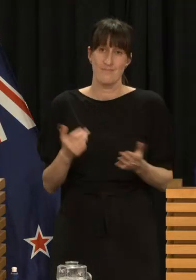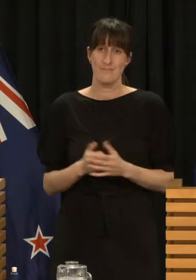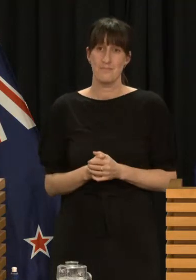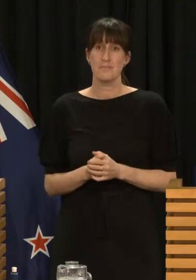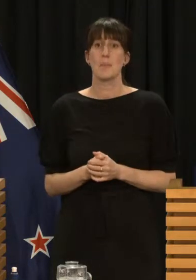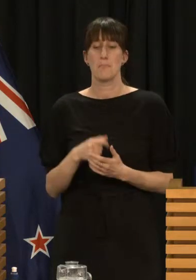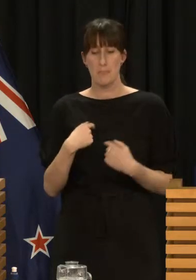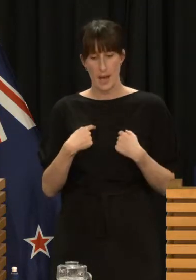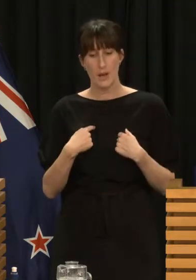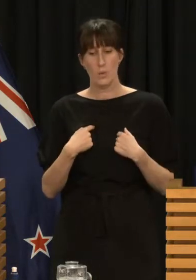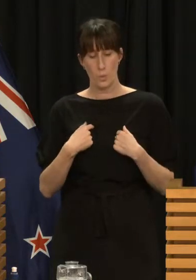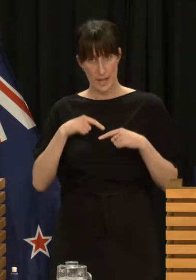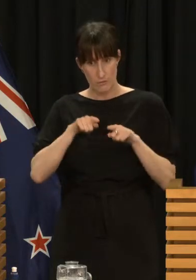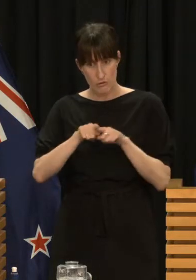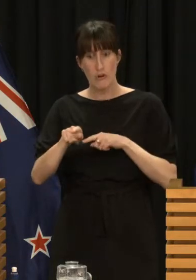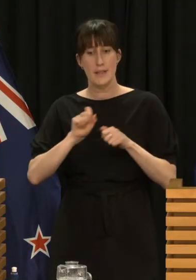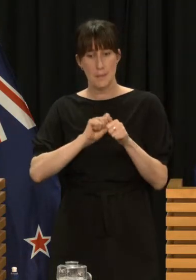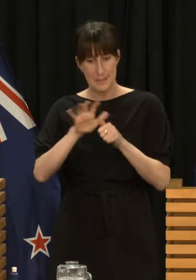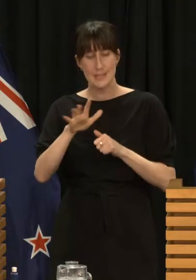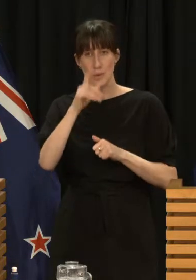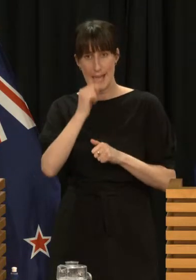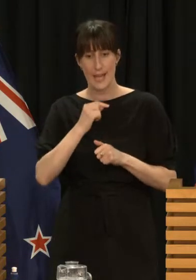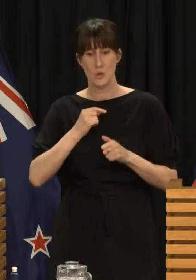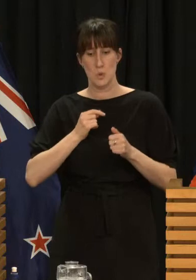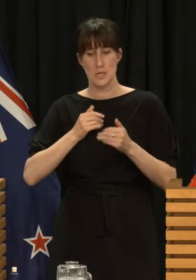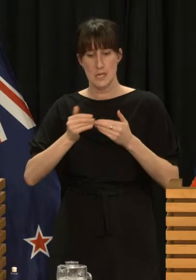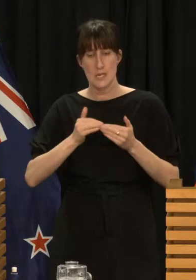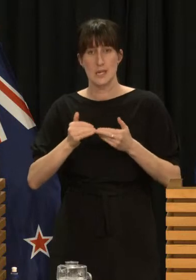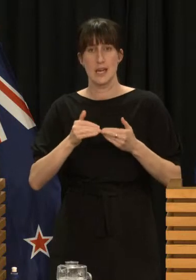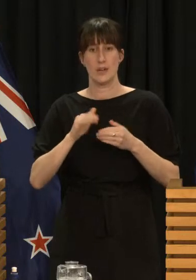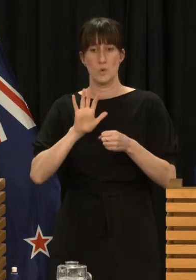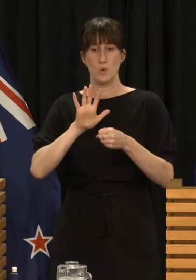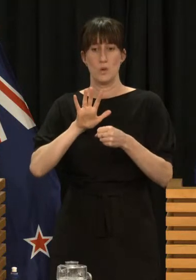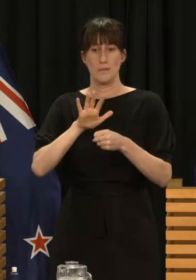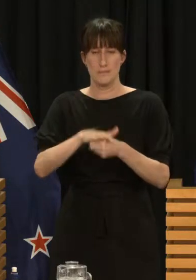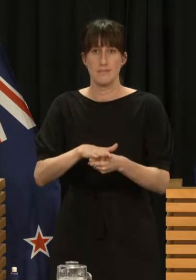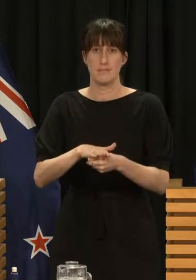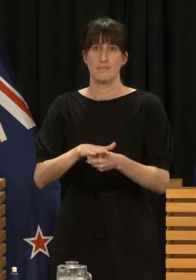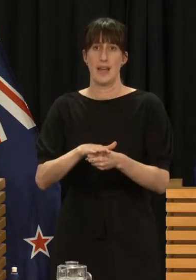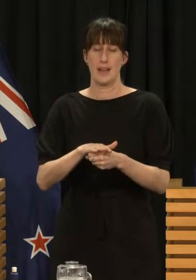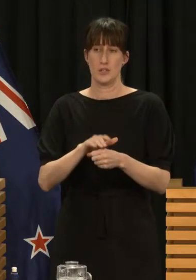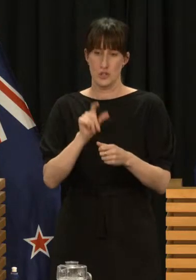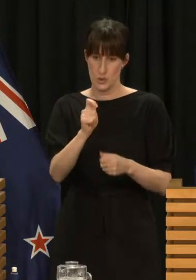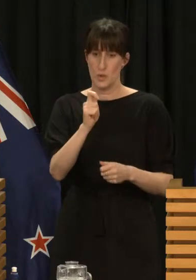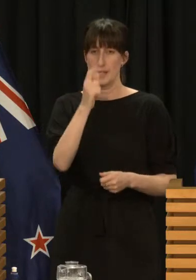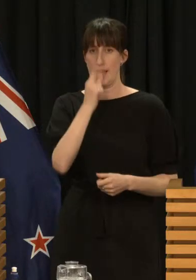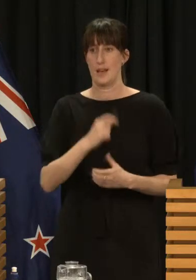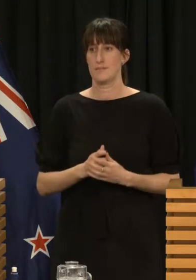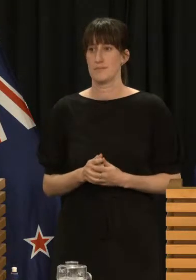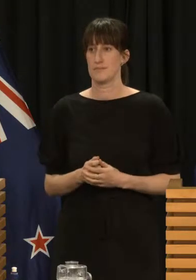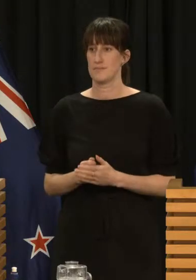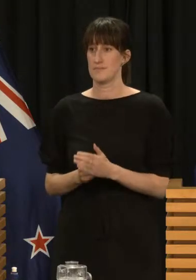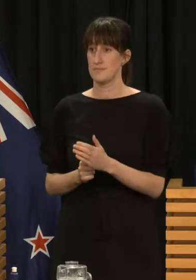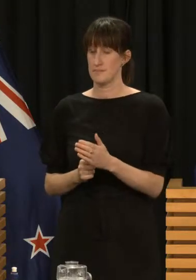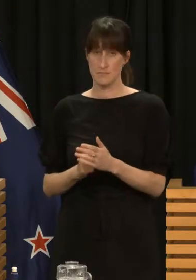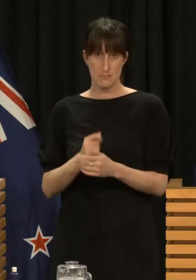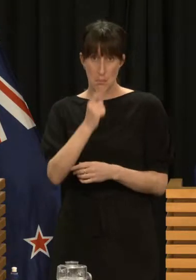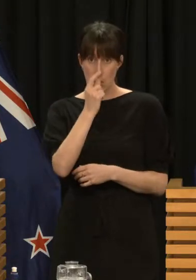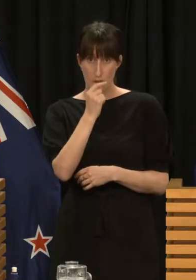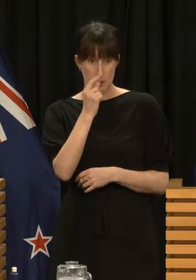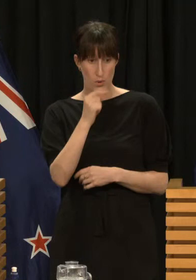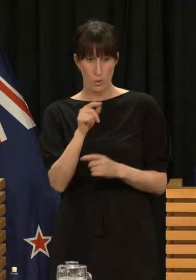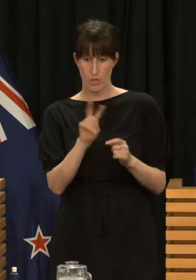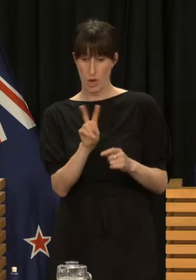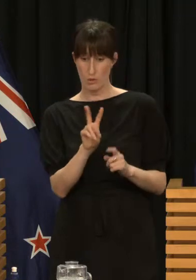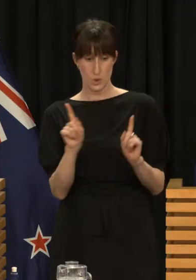virus whenever it starts to look like it might get ahead of us. You've asked both of these people whether they met at the meze bar or if